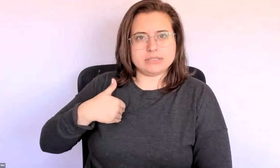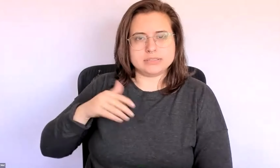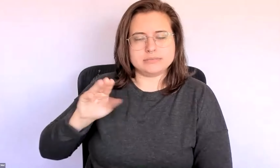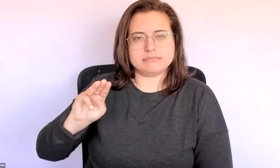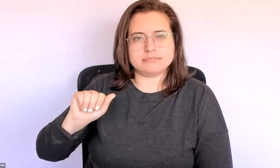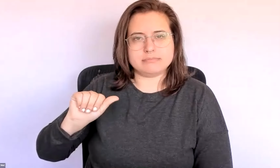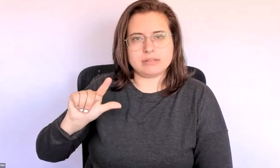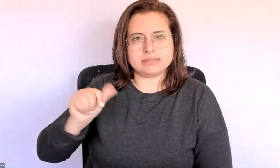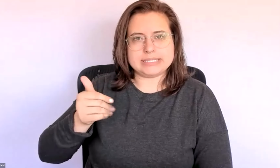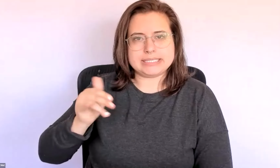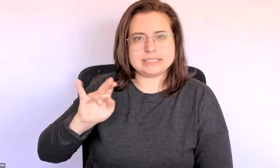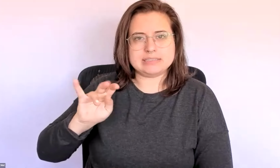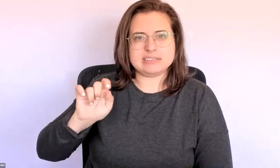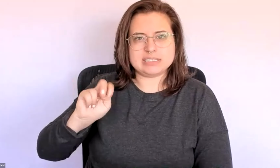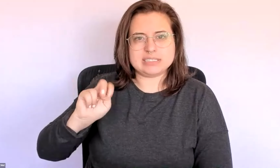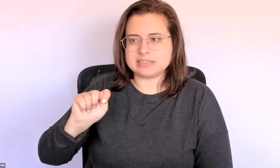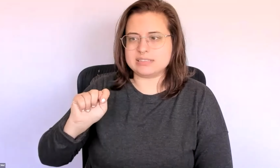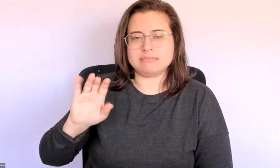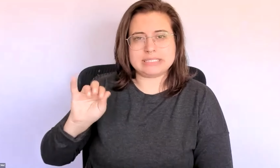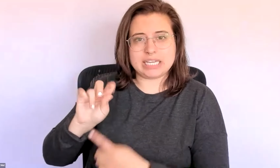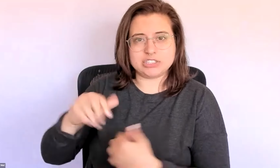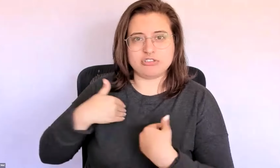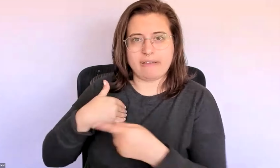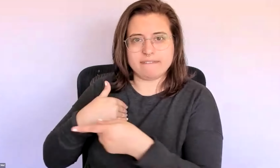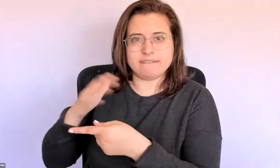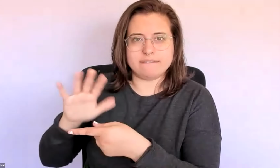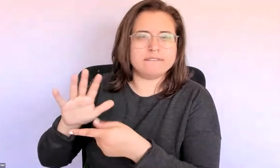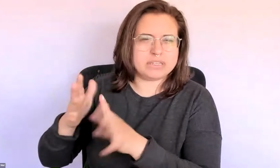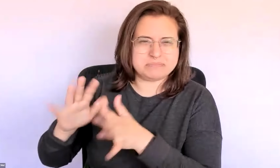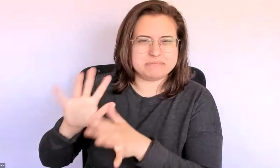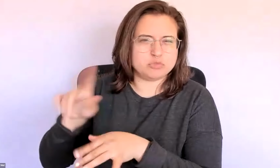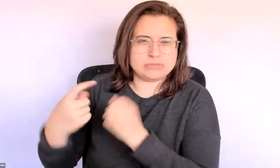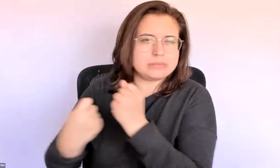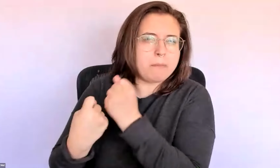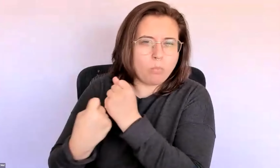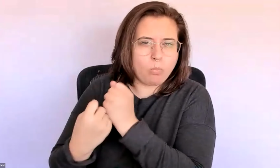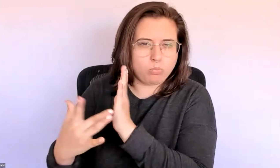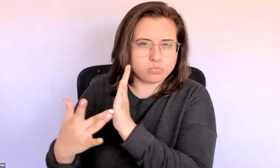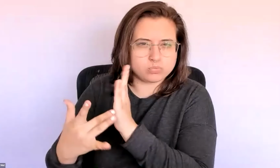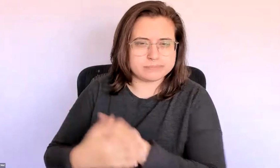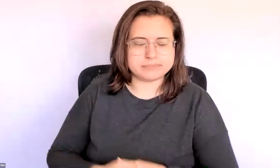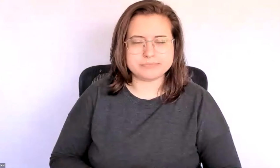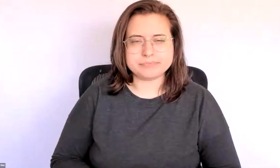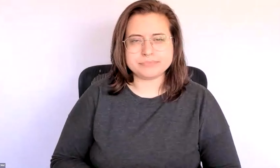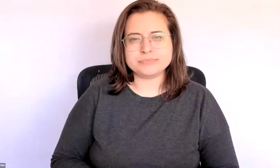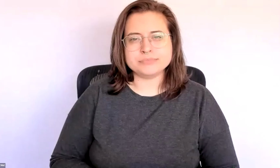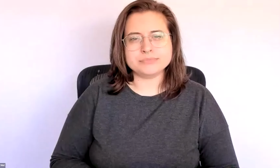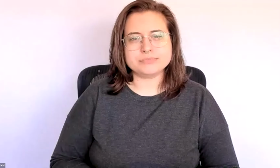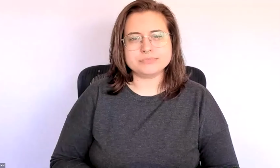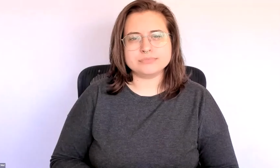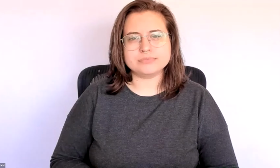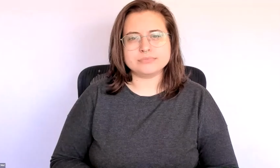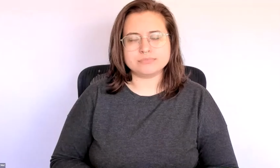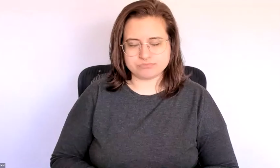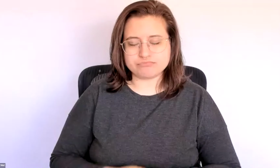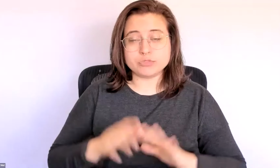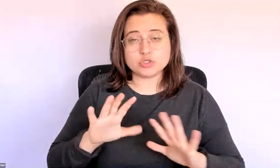So to briefly simplify the steps for diagnosing breast cancer, you start with a